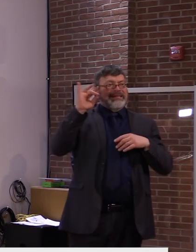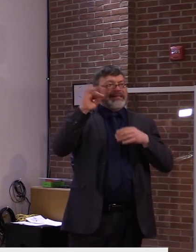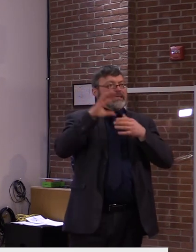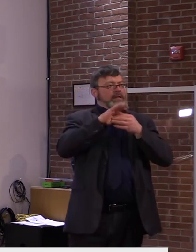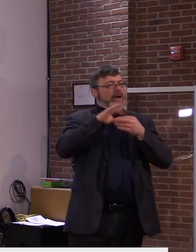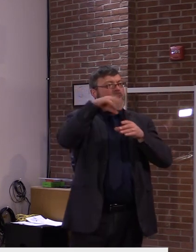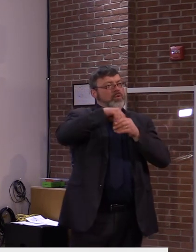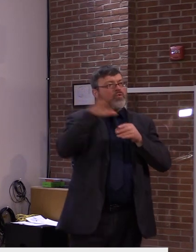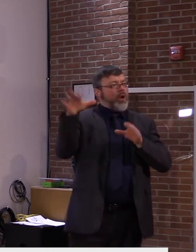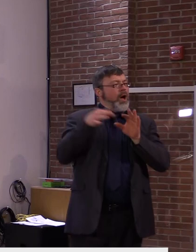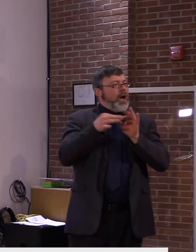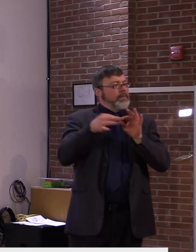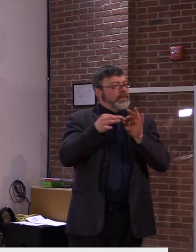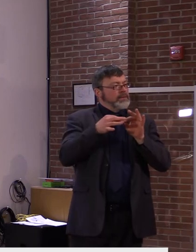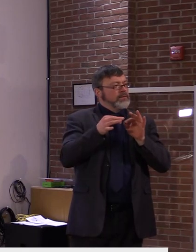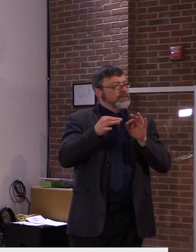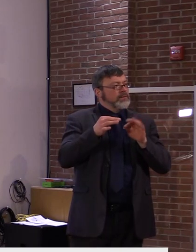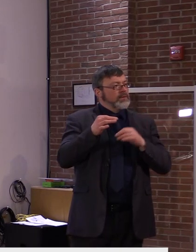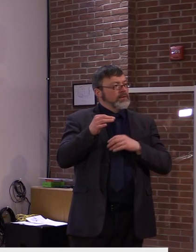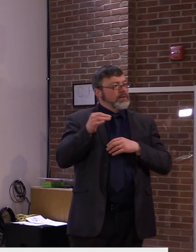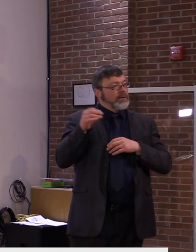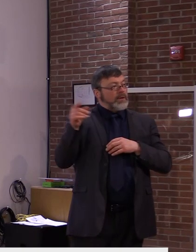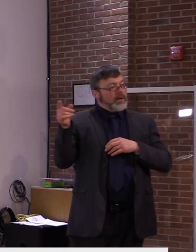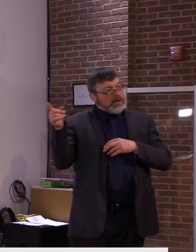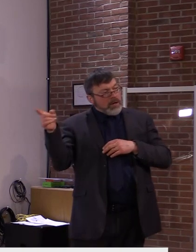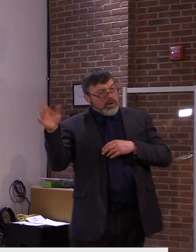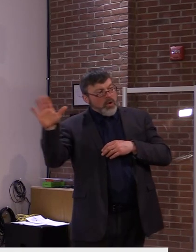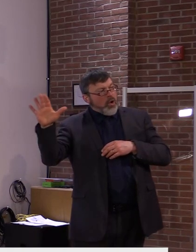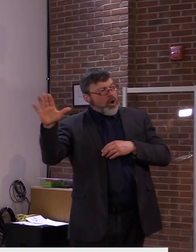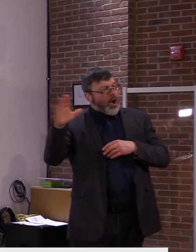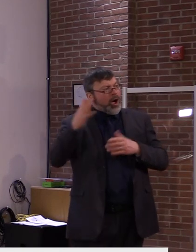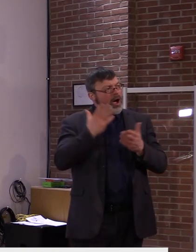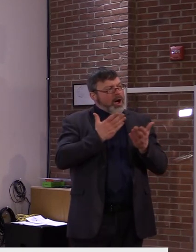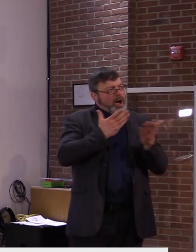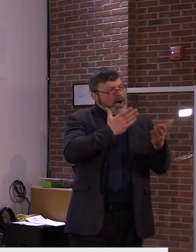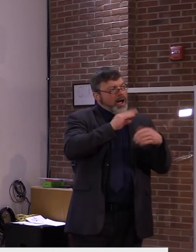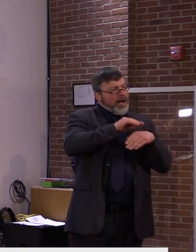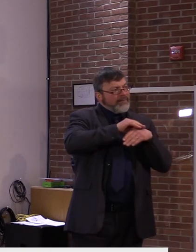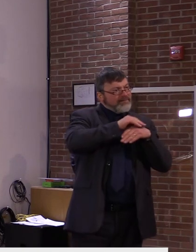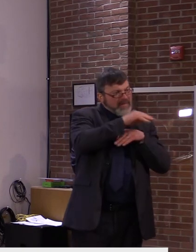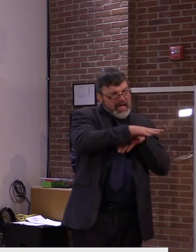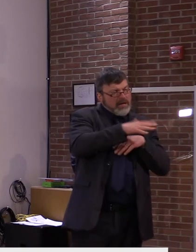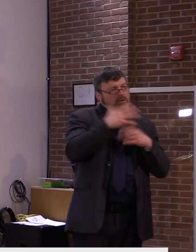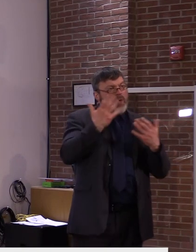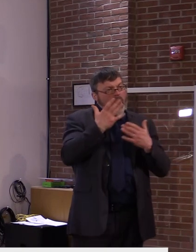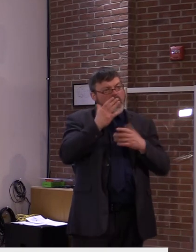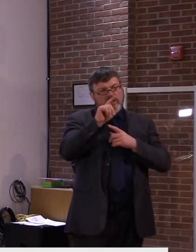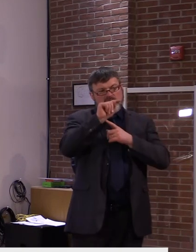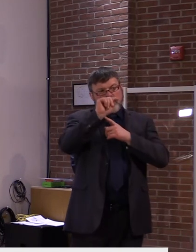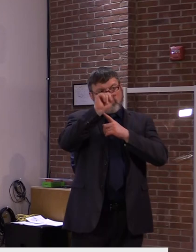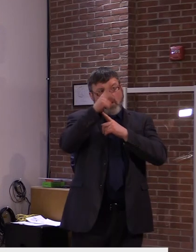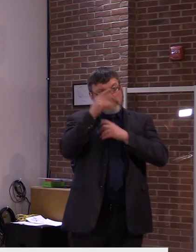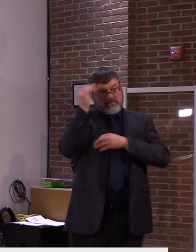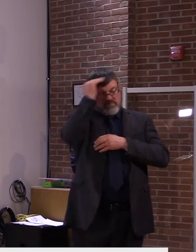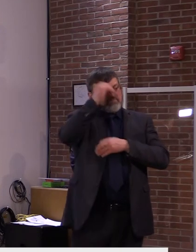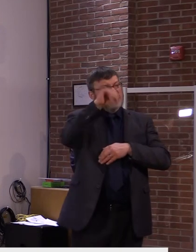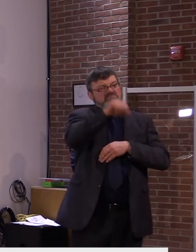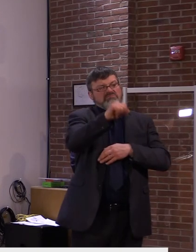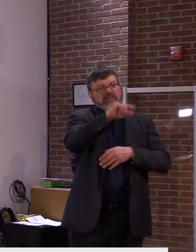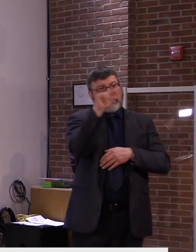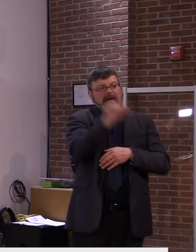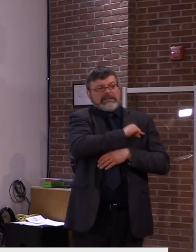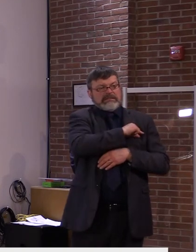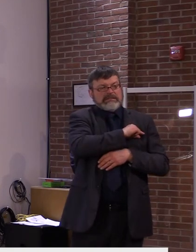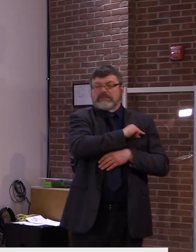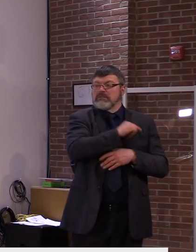You know, I've been very clear over the last 4 or 5 years. My feelings haven't changed on